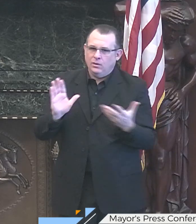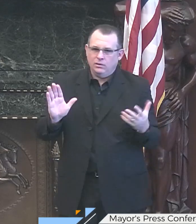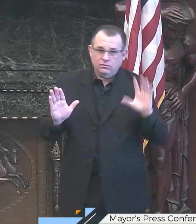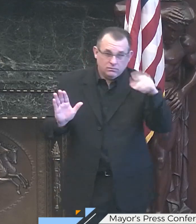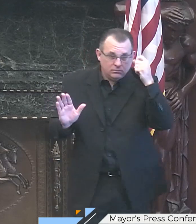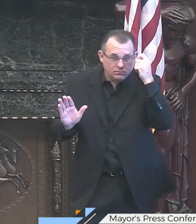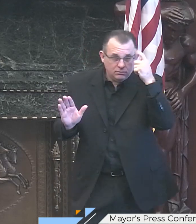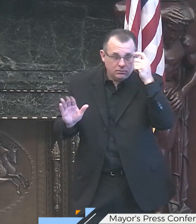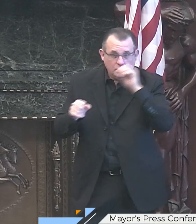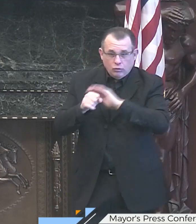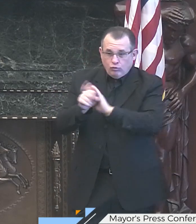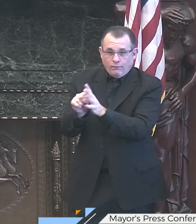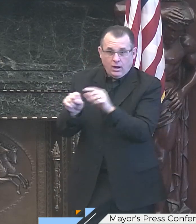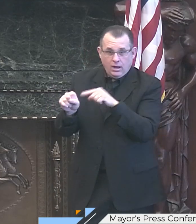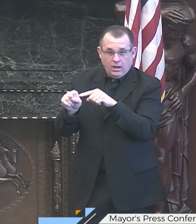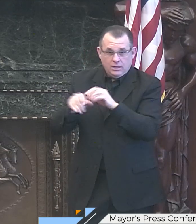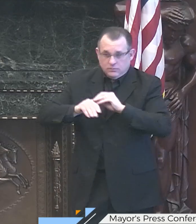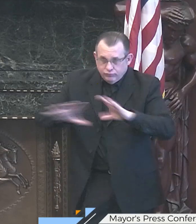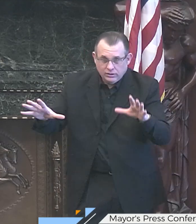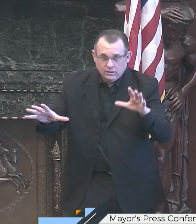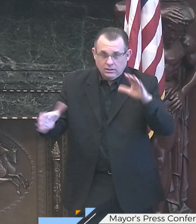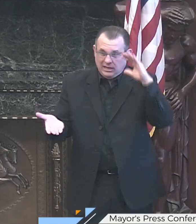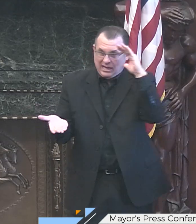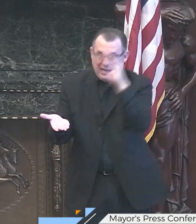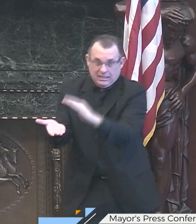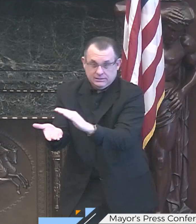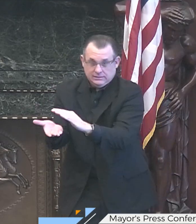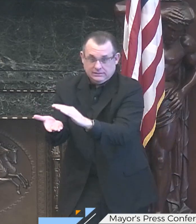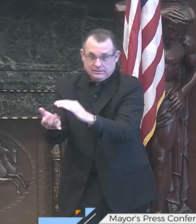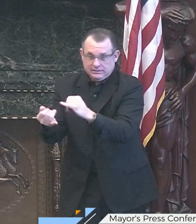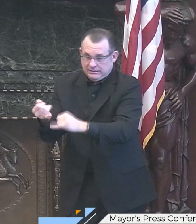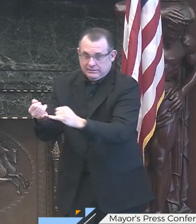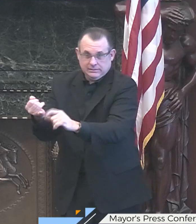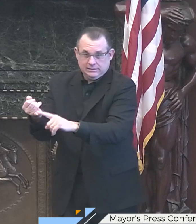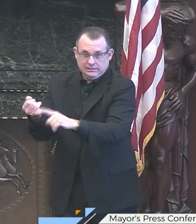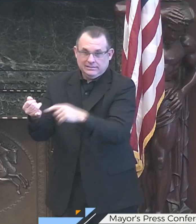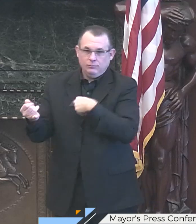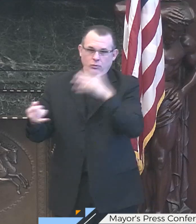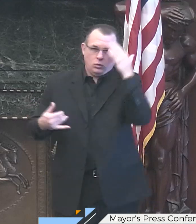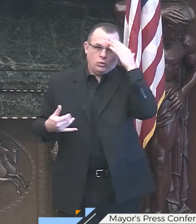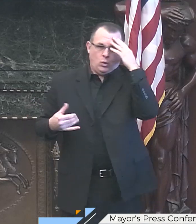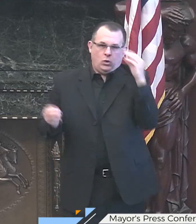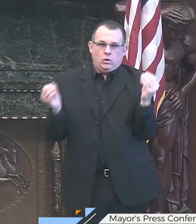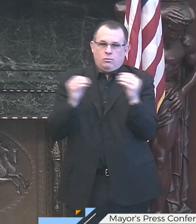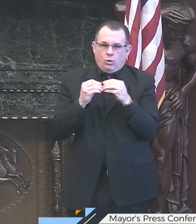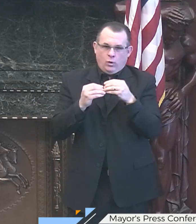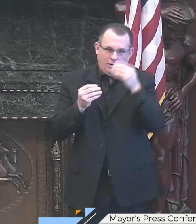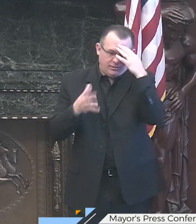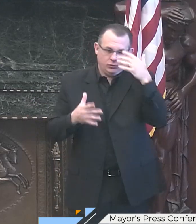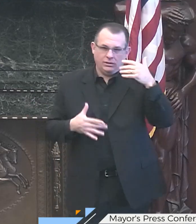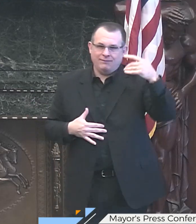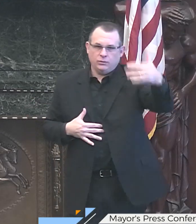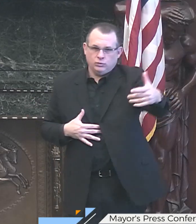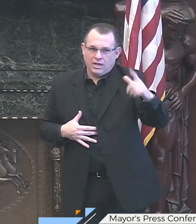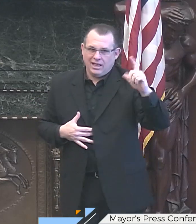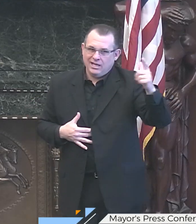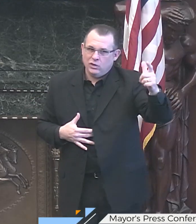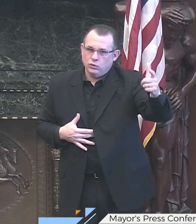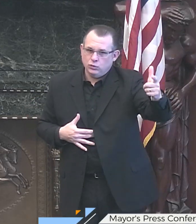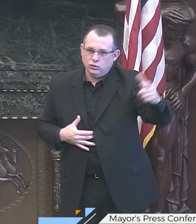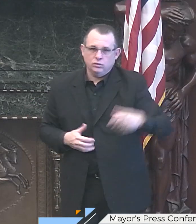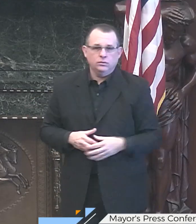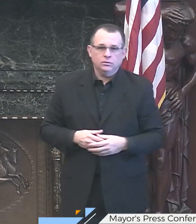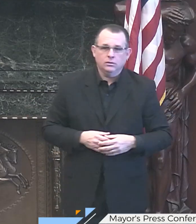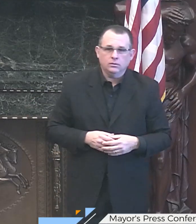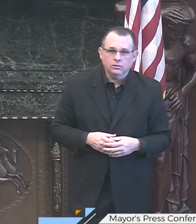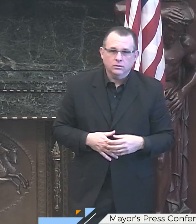we'll have a better idea as to what the final hit will be on the pension fund. But as my broker says,